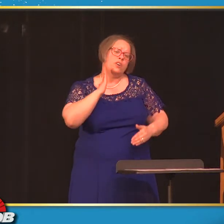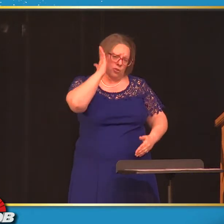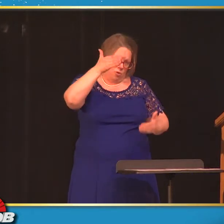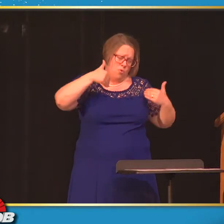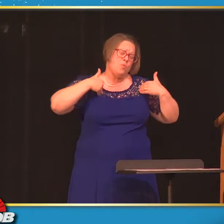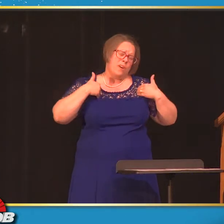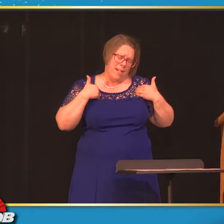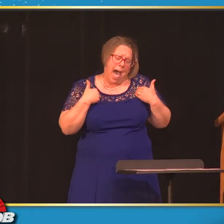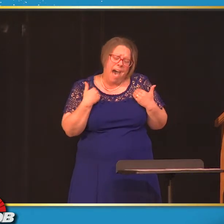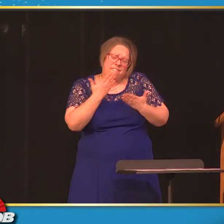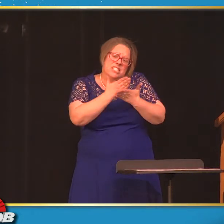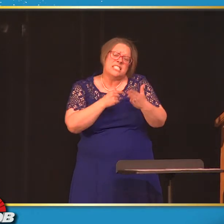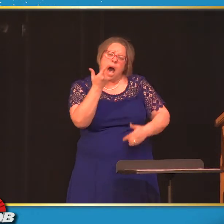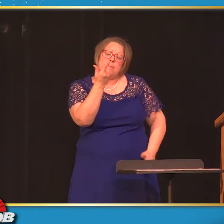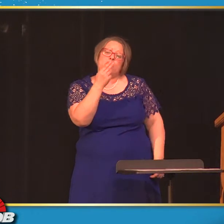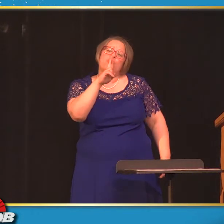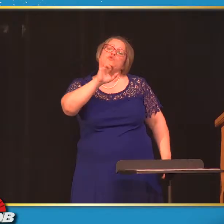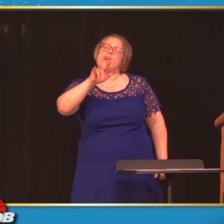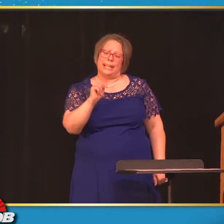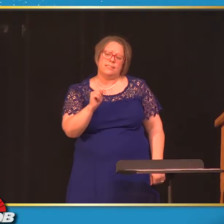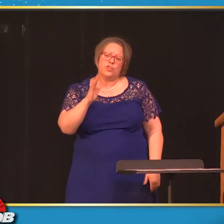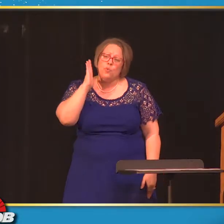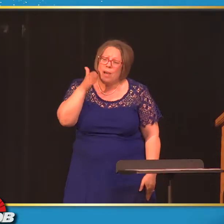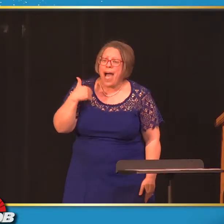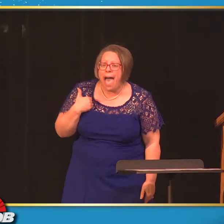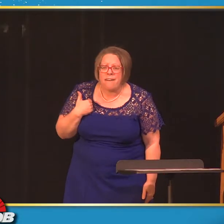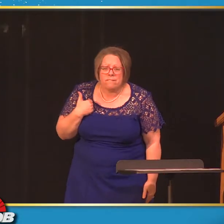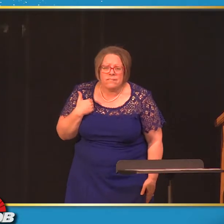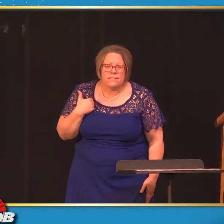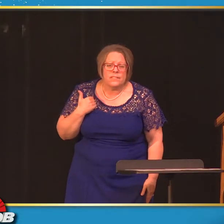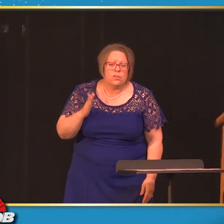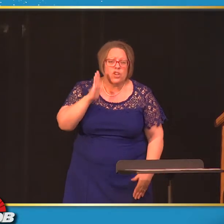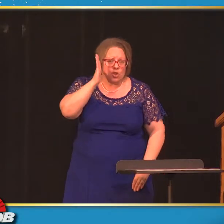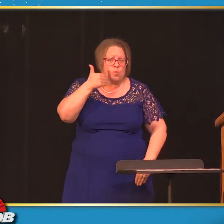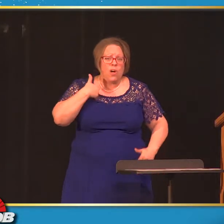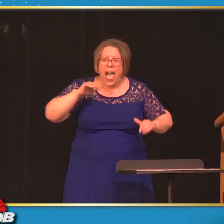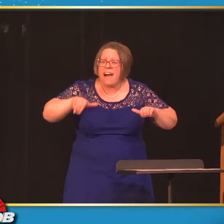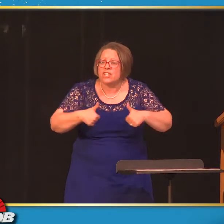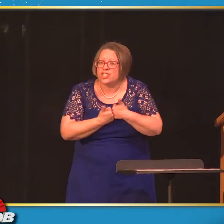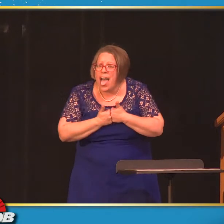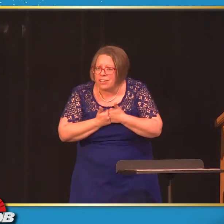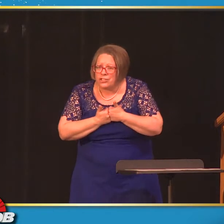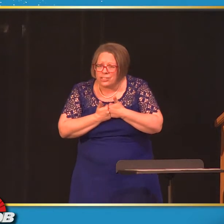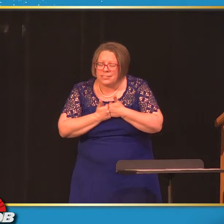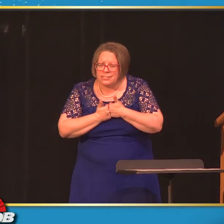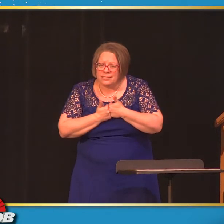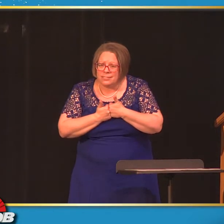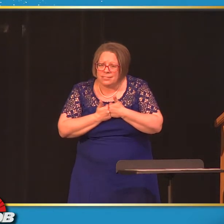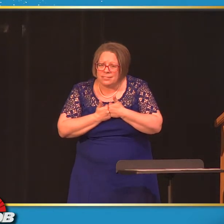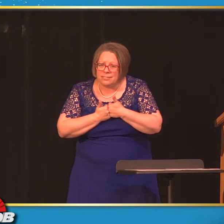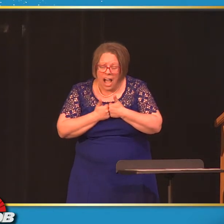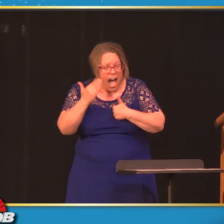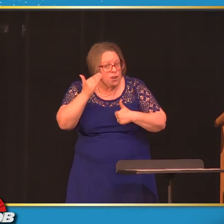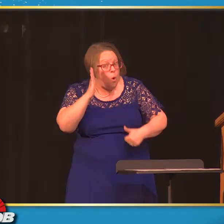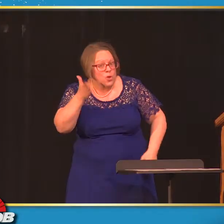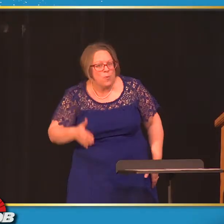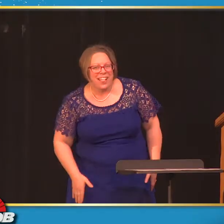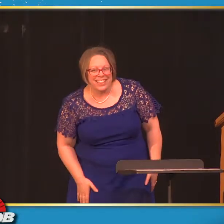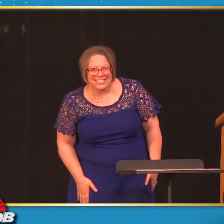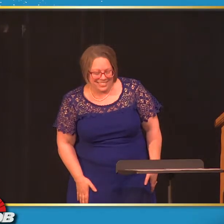From this point forward, you will have some grit. You will have challenges. I know